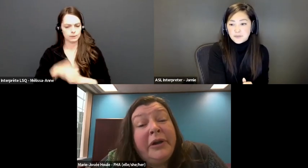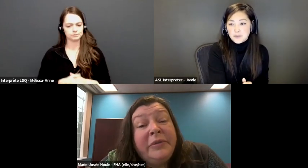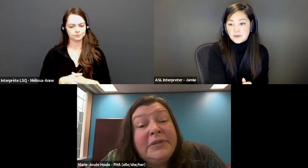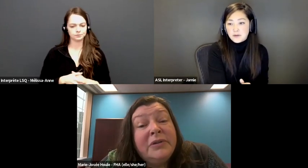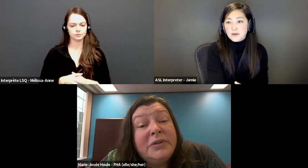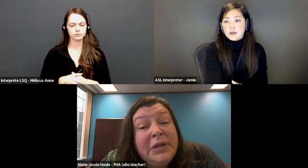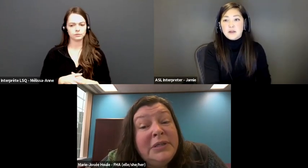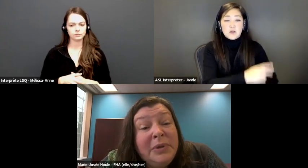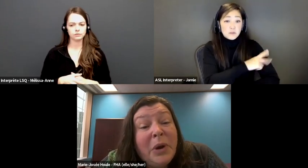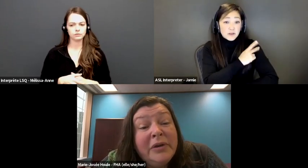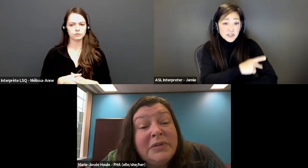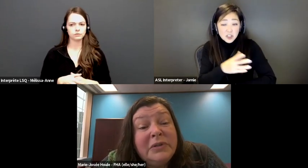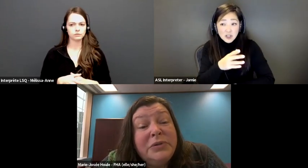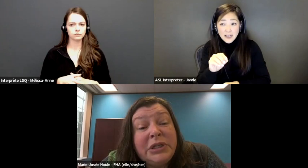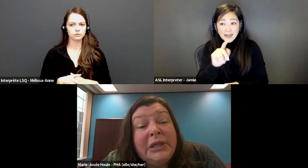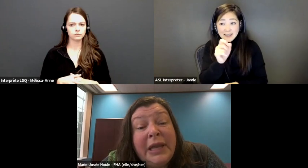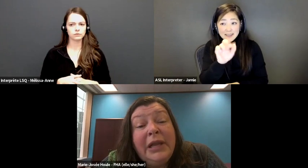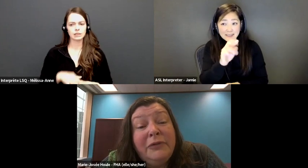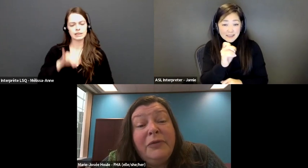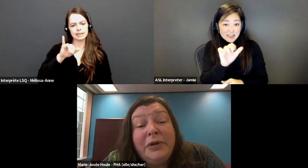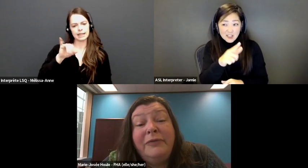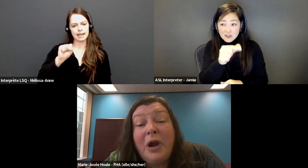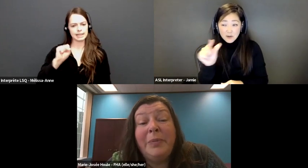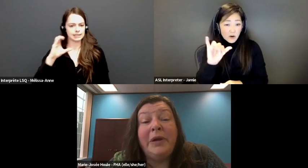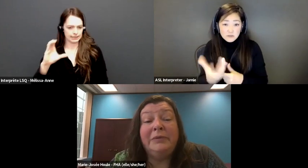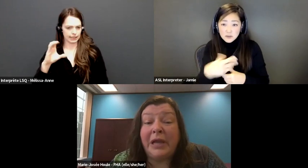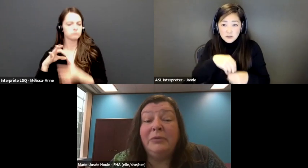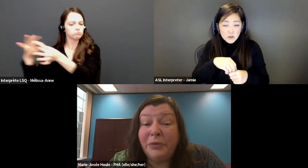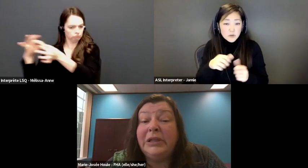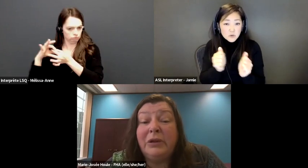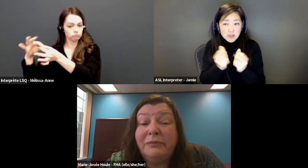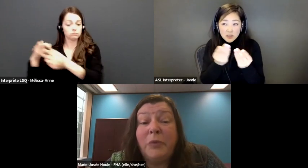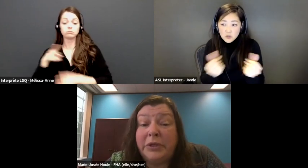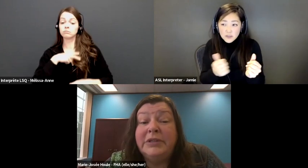territorial governments also need to be part of the solution, and I look forward for,